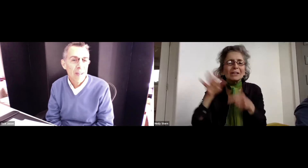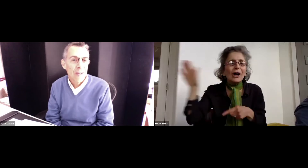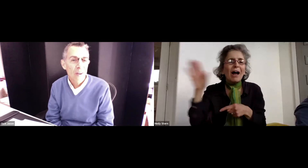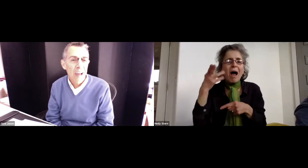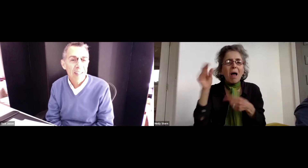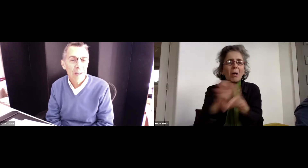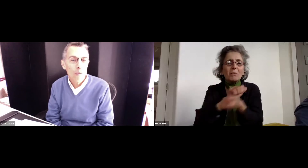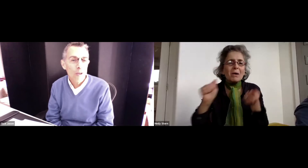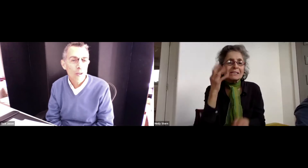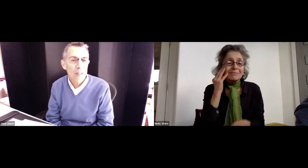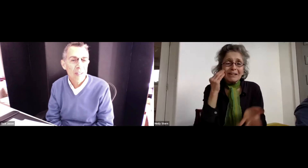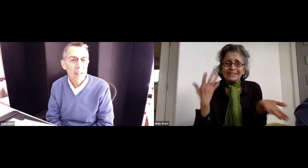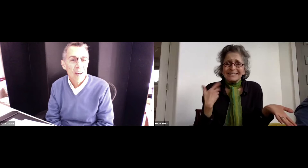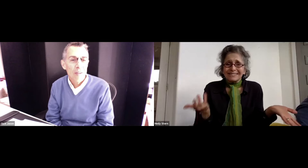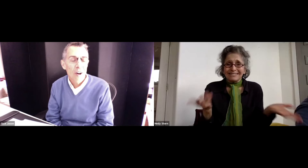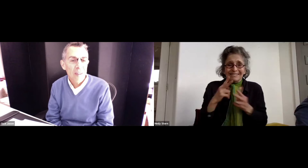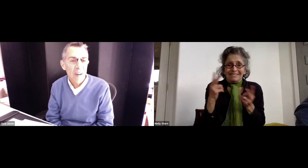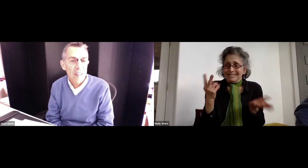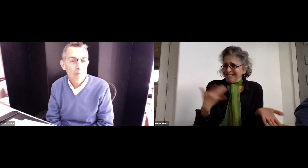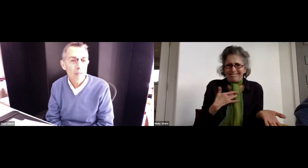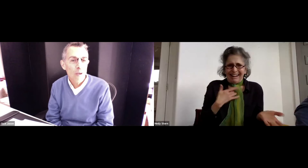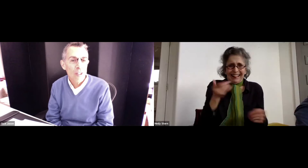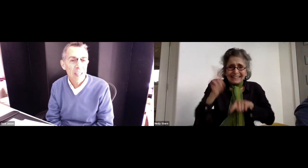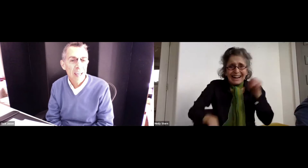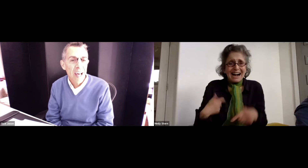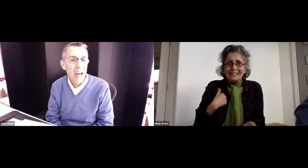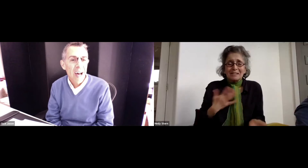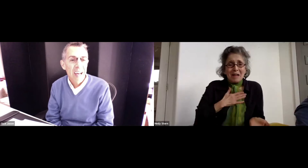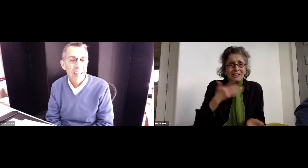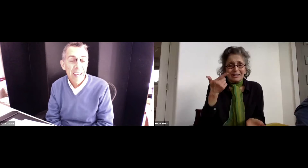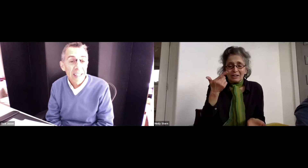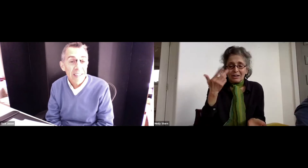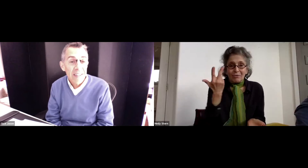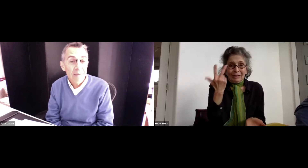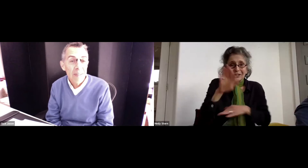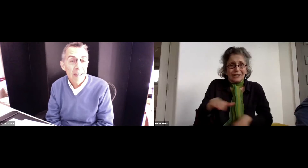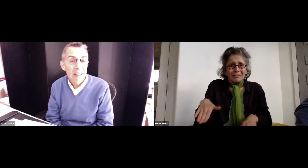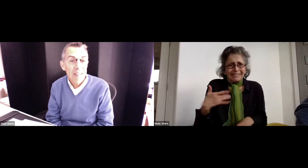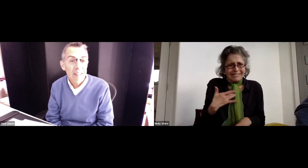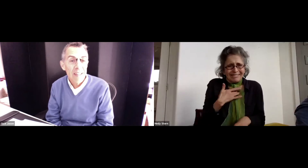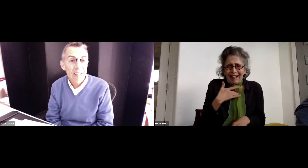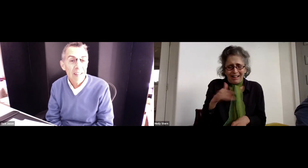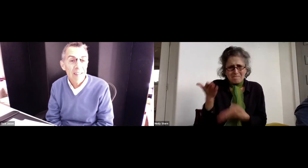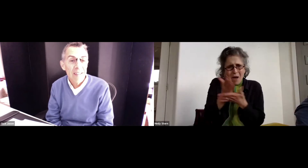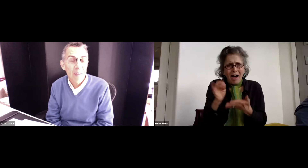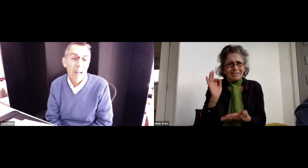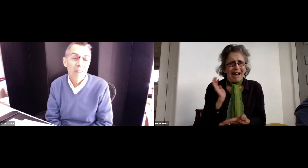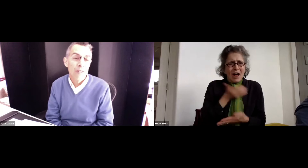I could tell you more stories about the Holocaust, but unfortunately I can't, because I feel somehow